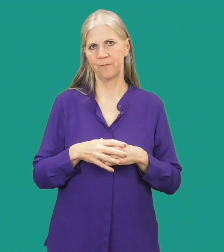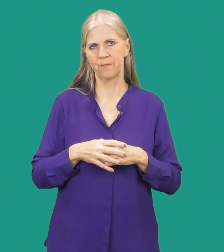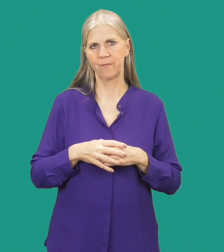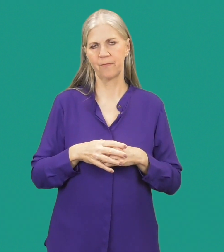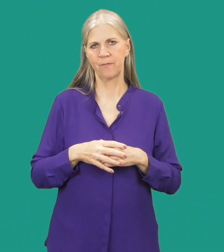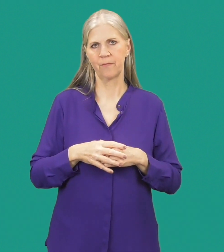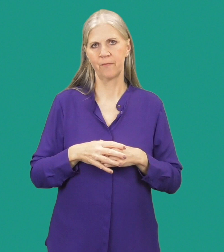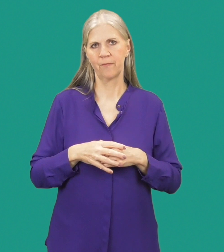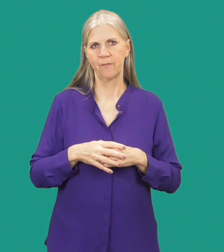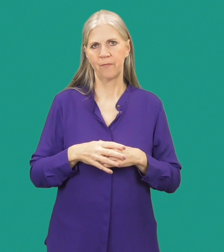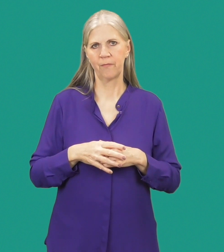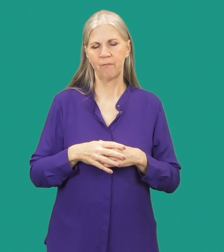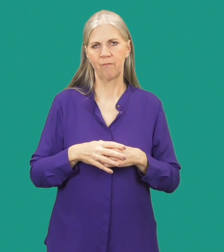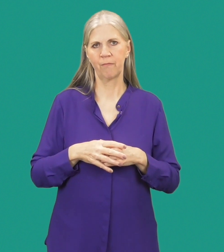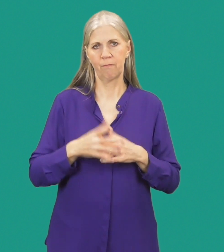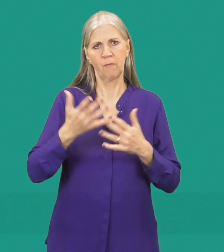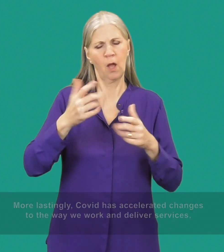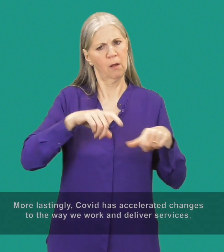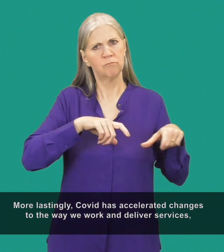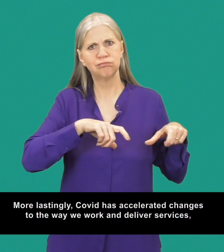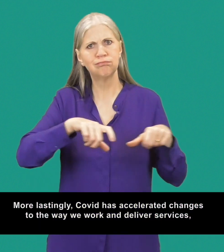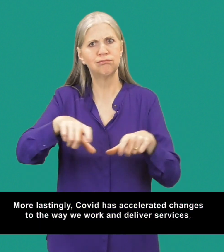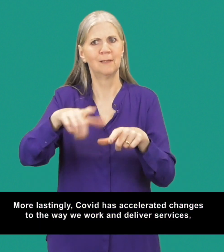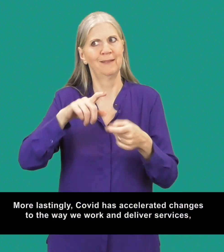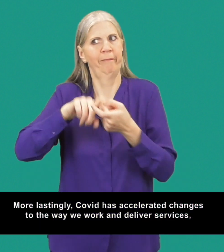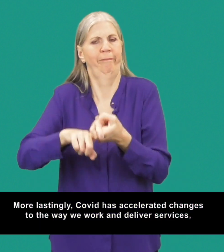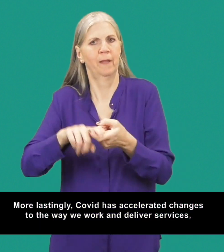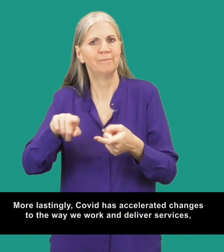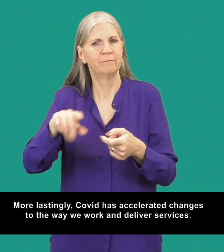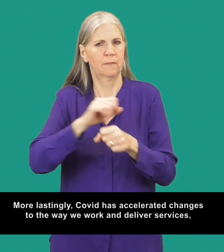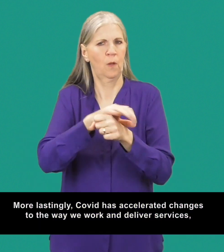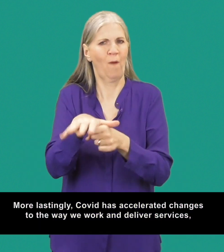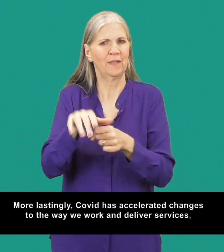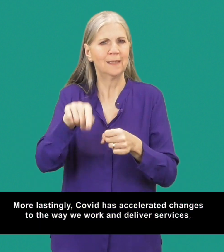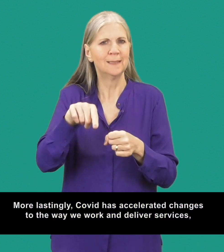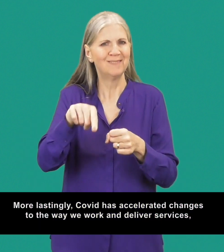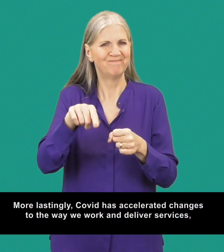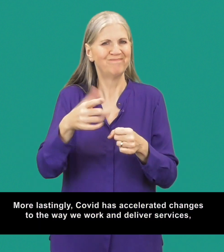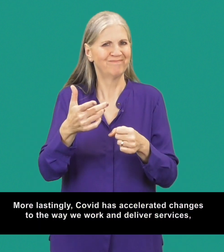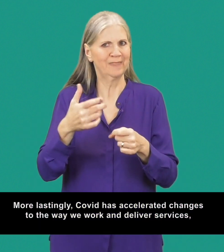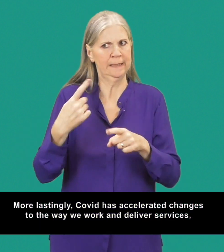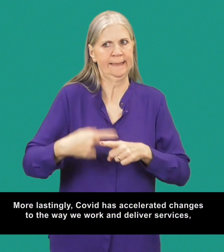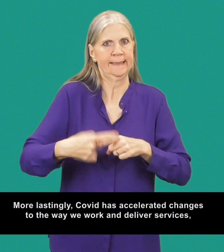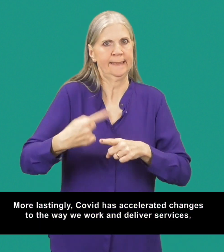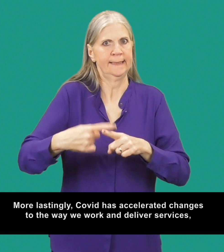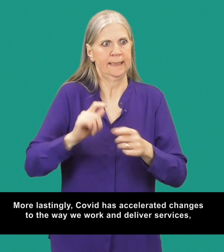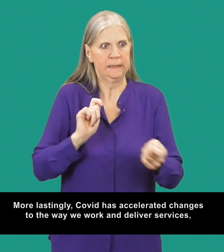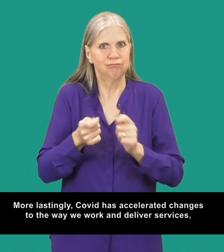More lastingly, COVID has accelerated changes to the way we work and deliver services.